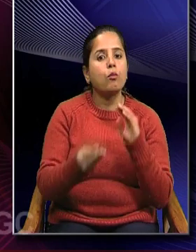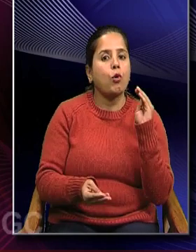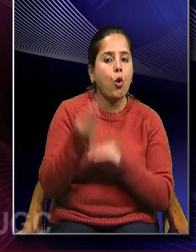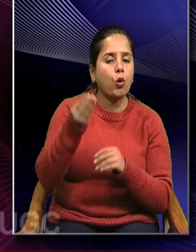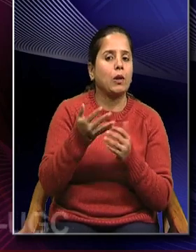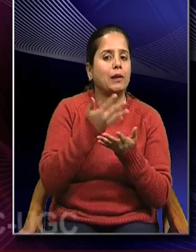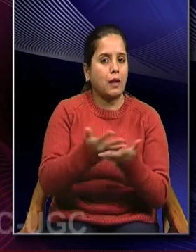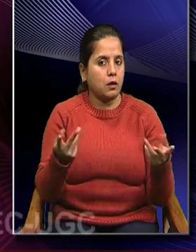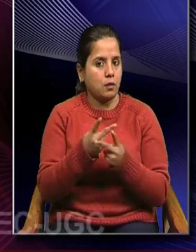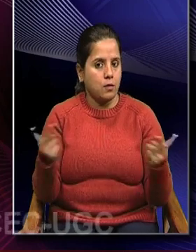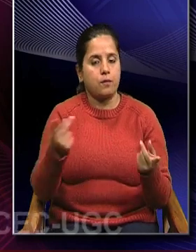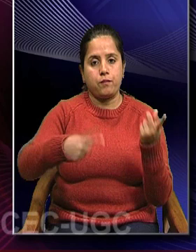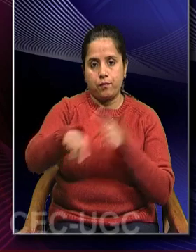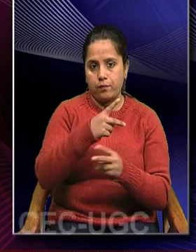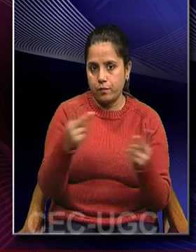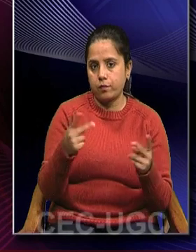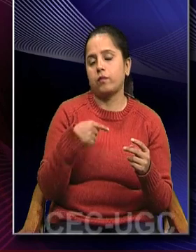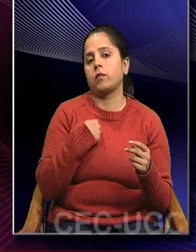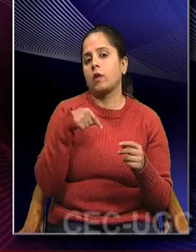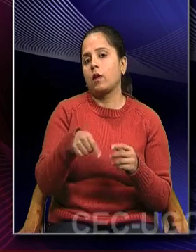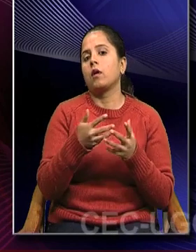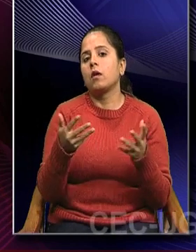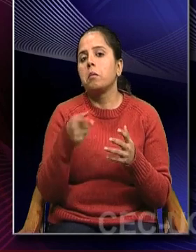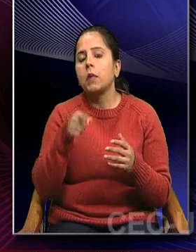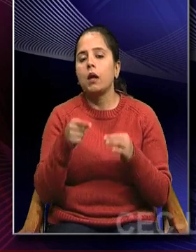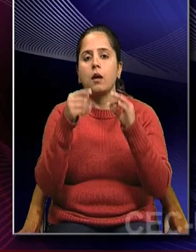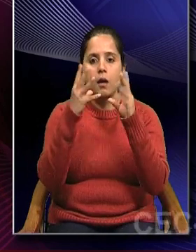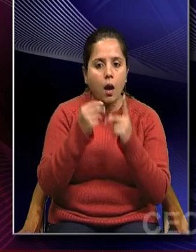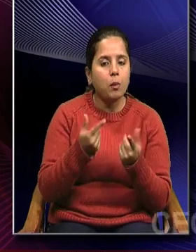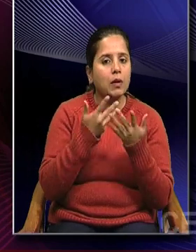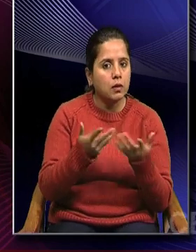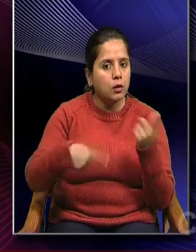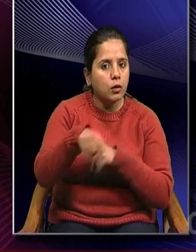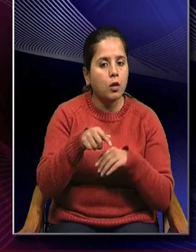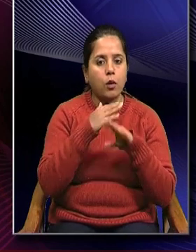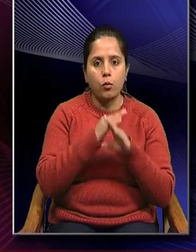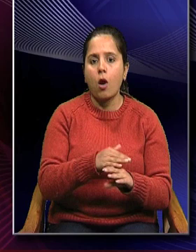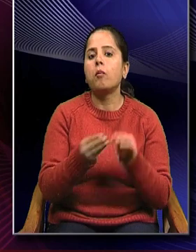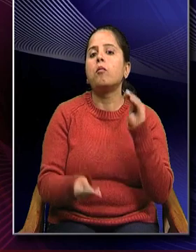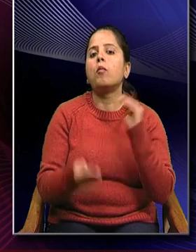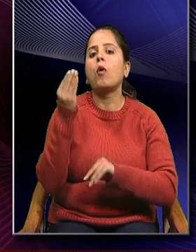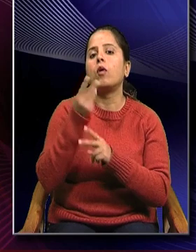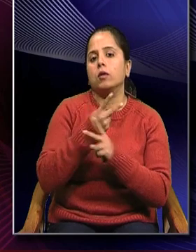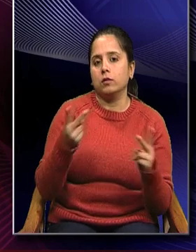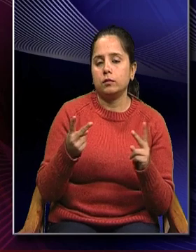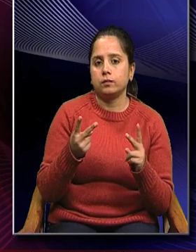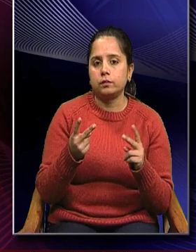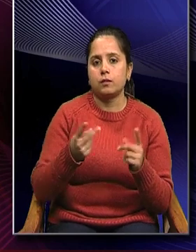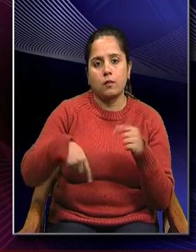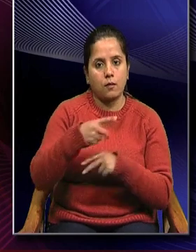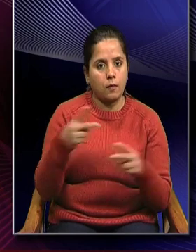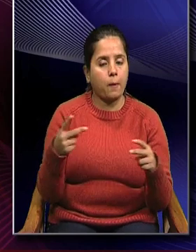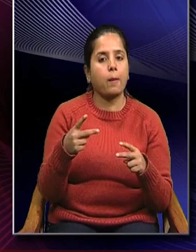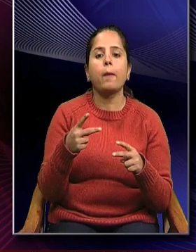goods, because of which the products, the number of products in terms of production also increased.